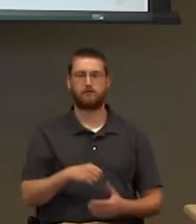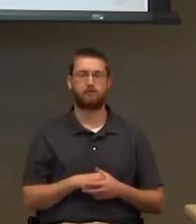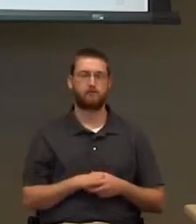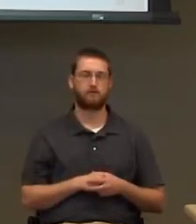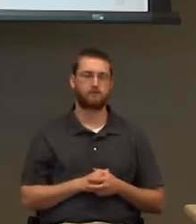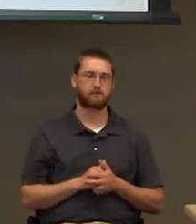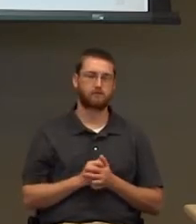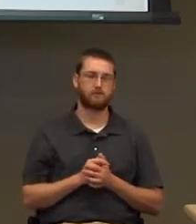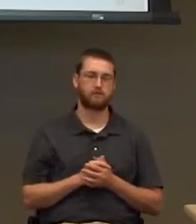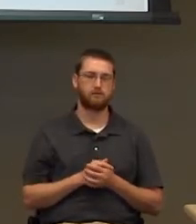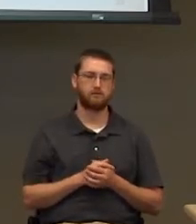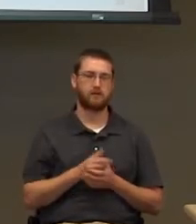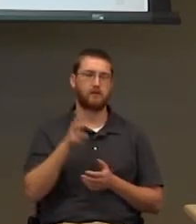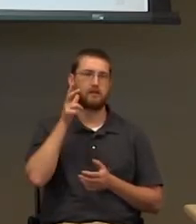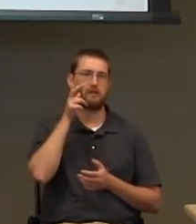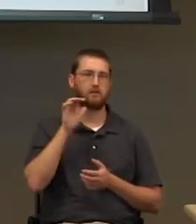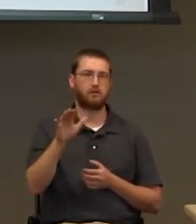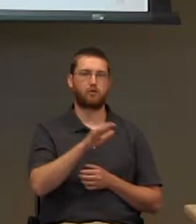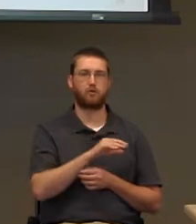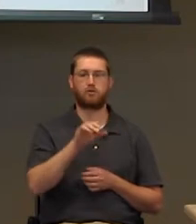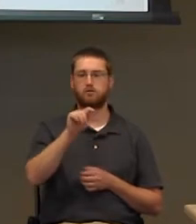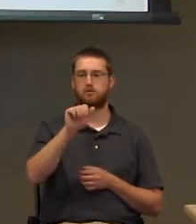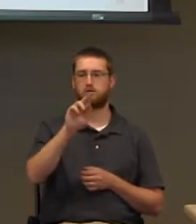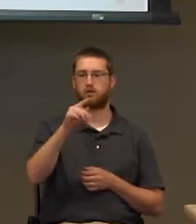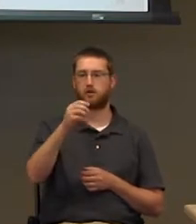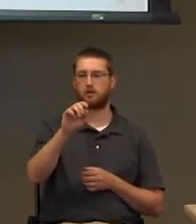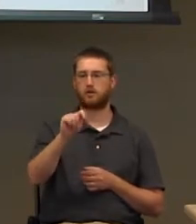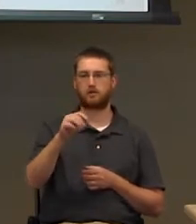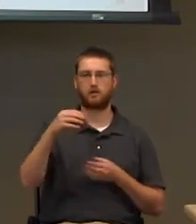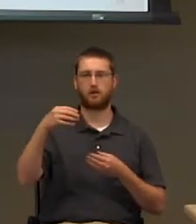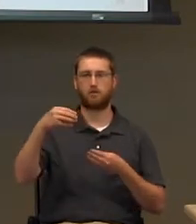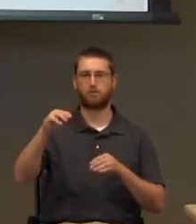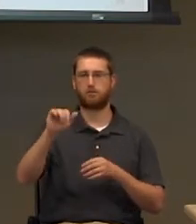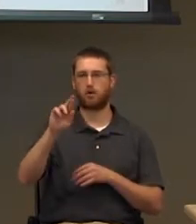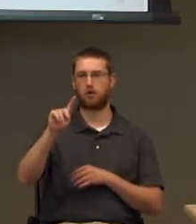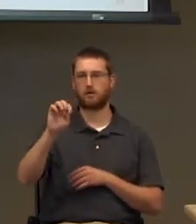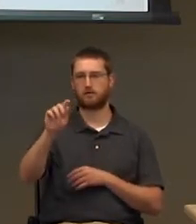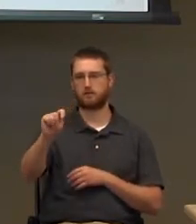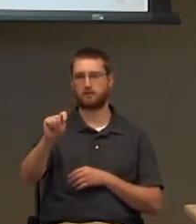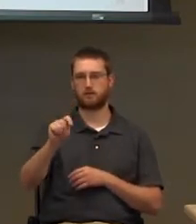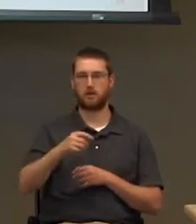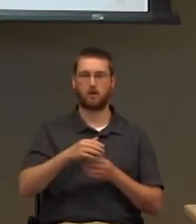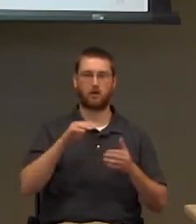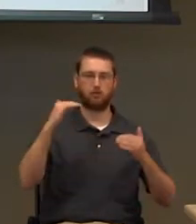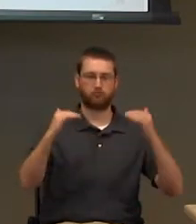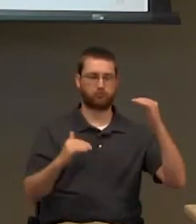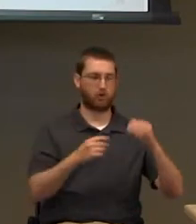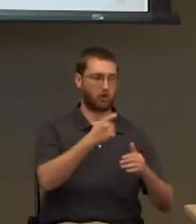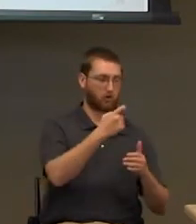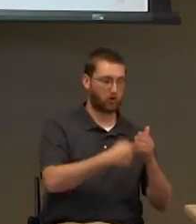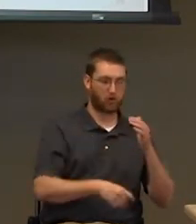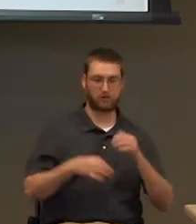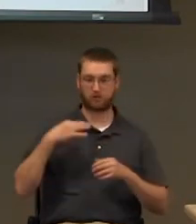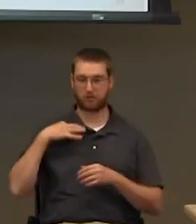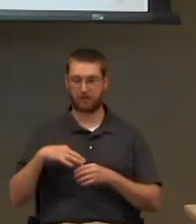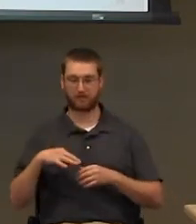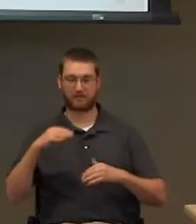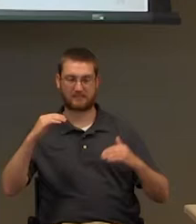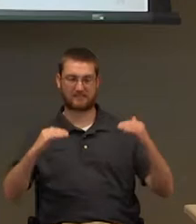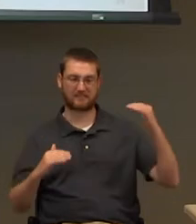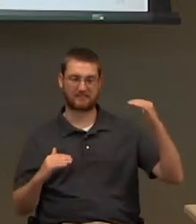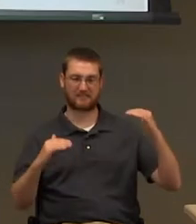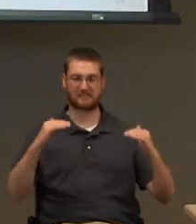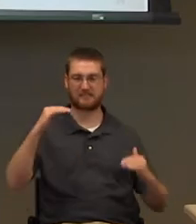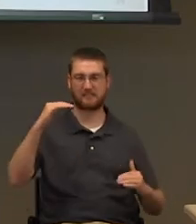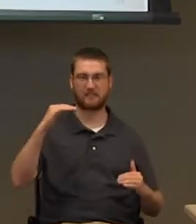game. Listen to your target markets. Adapt when necessary. Weigh the cost benefits. Sometimes it's not worth it. You may be pursuing